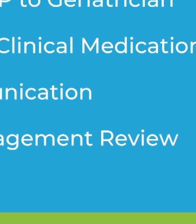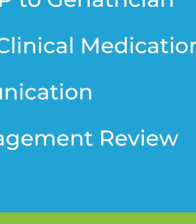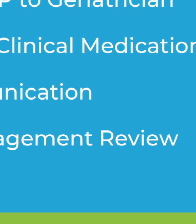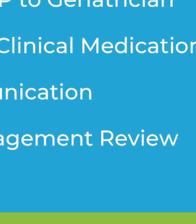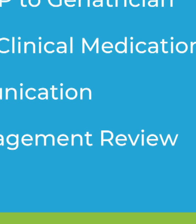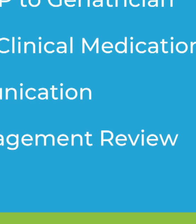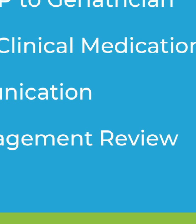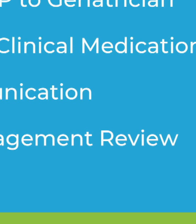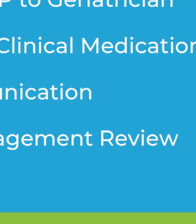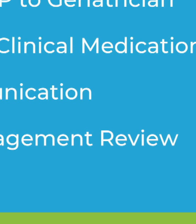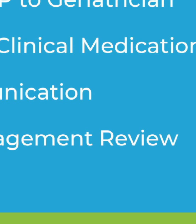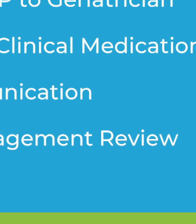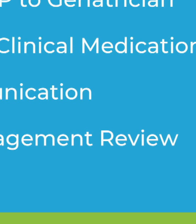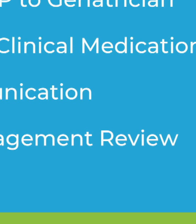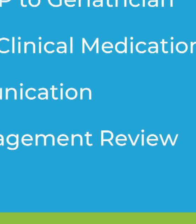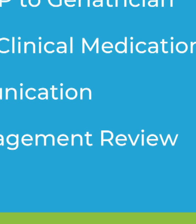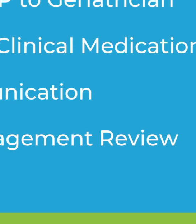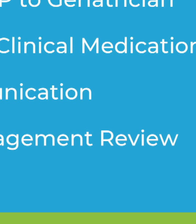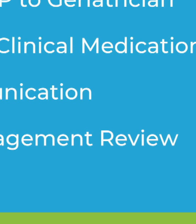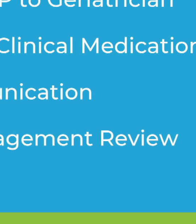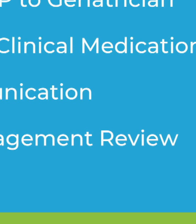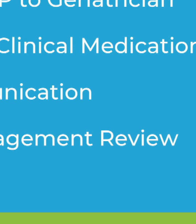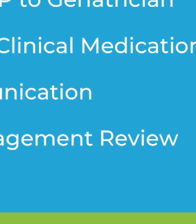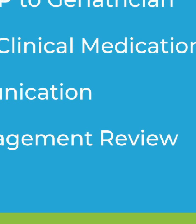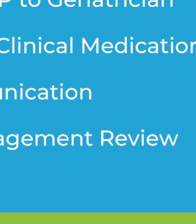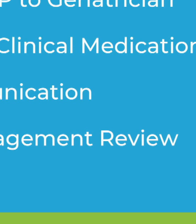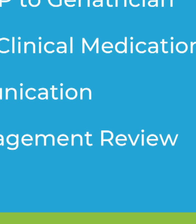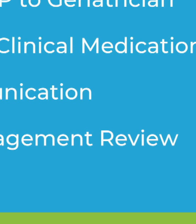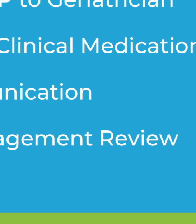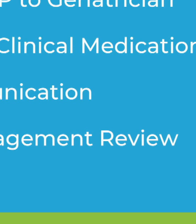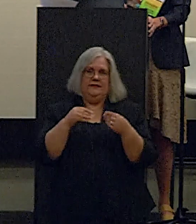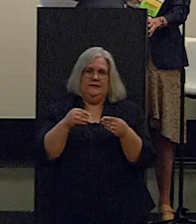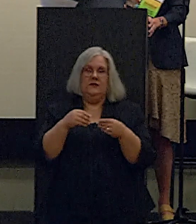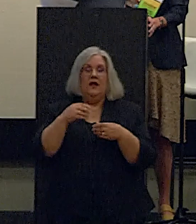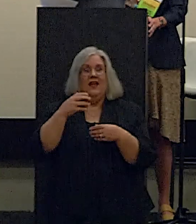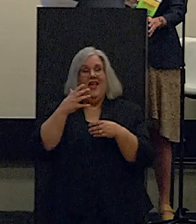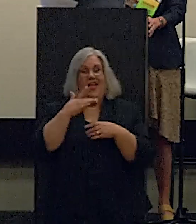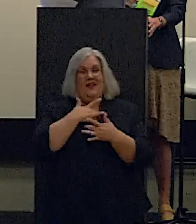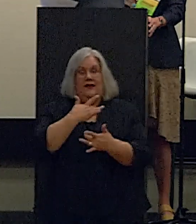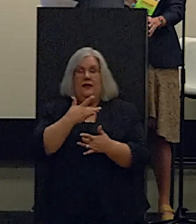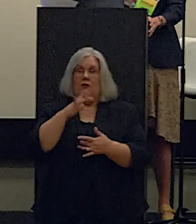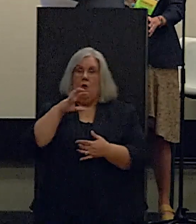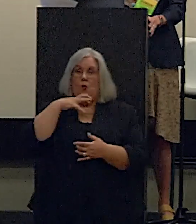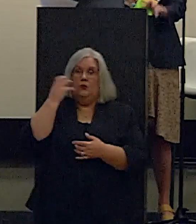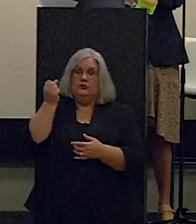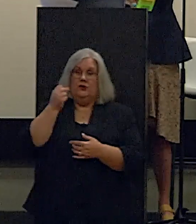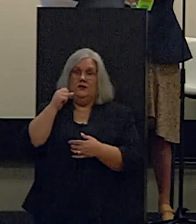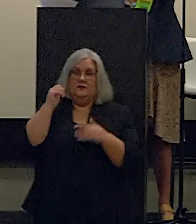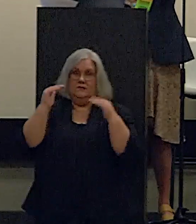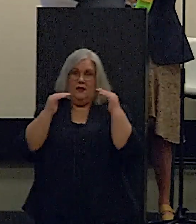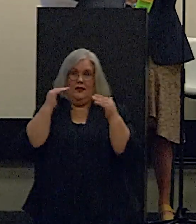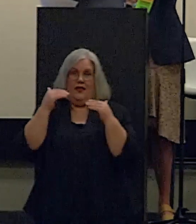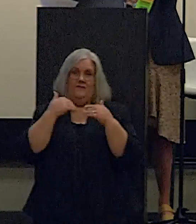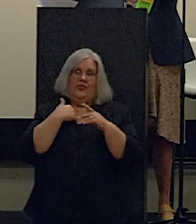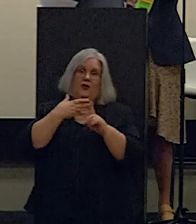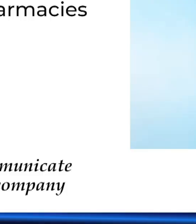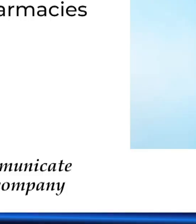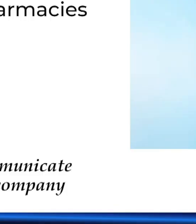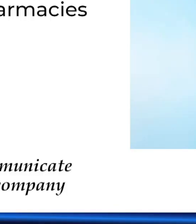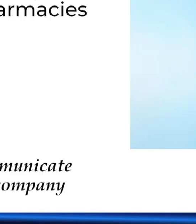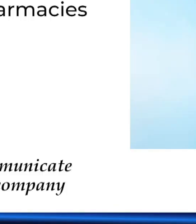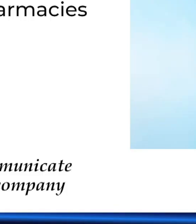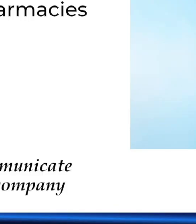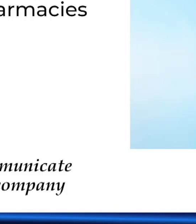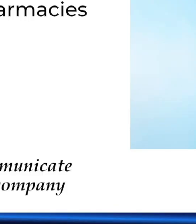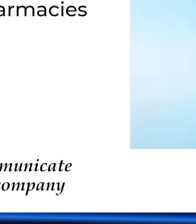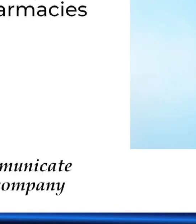Reduce the number of pharmacies. So on average, an older adult has 3 or more pharmacies. They've got their favorite, they've got mail